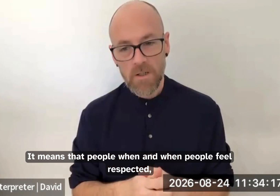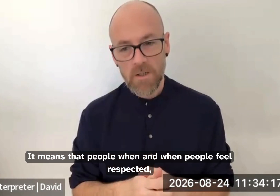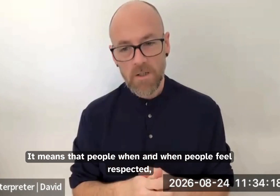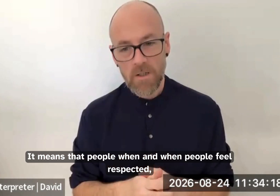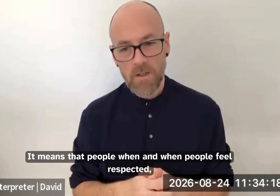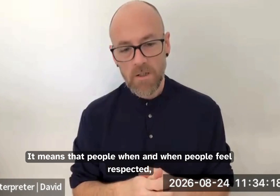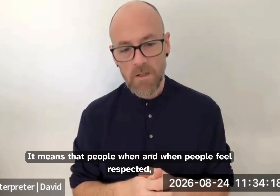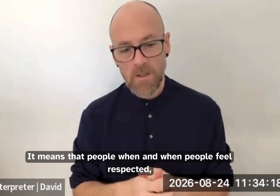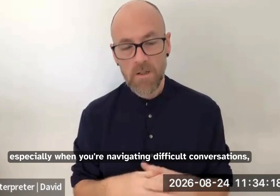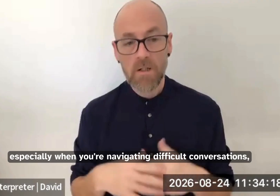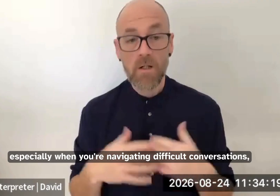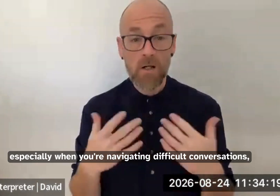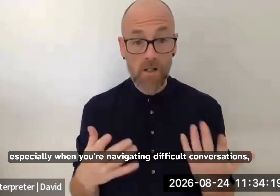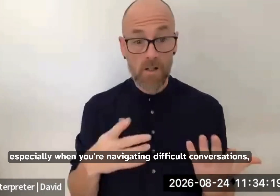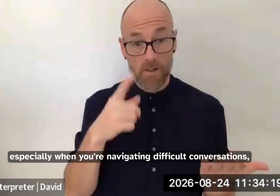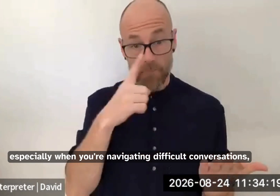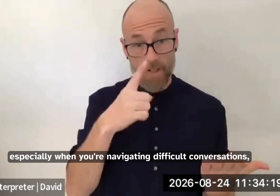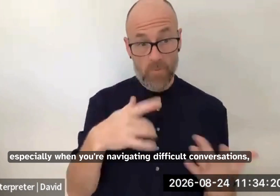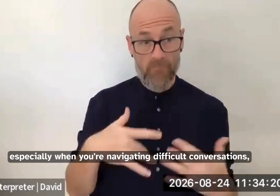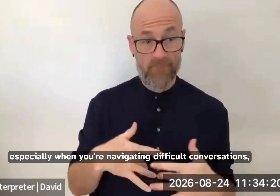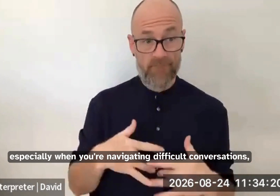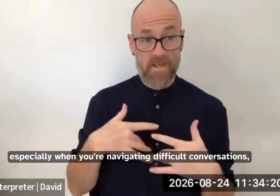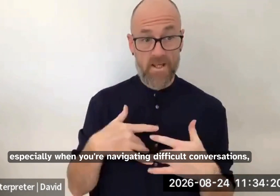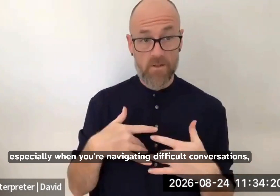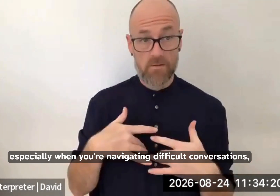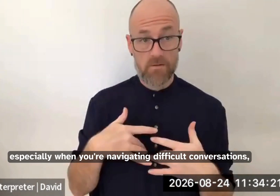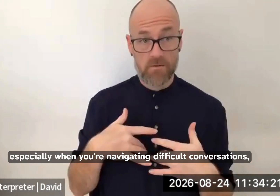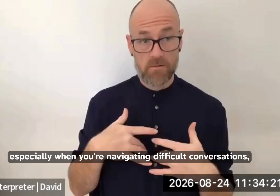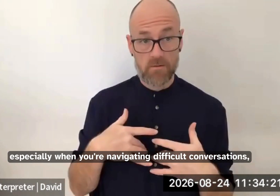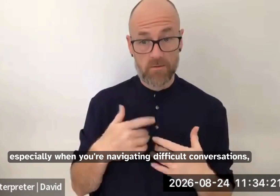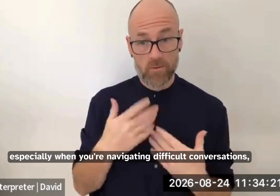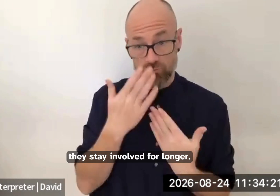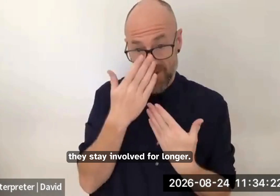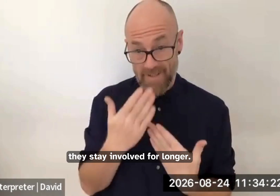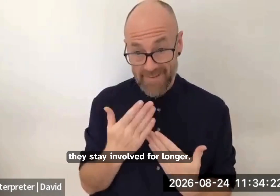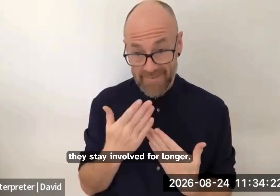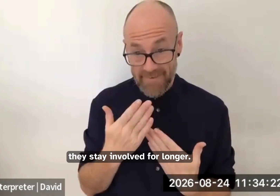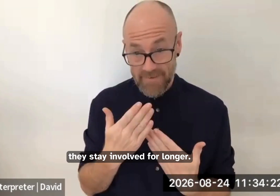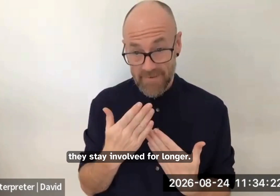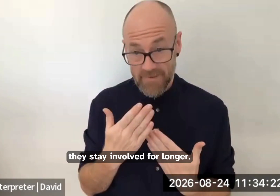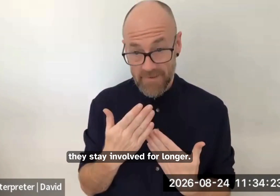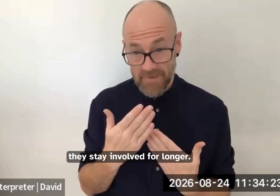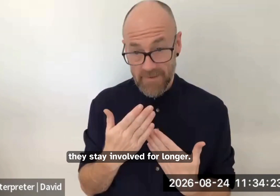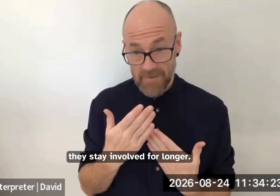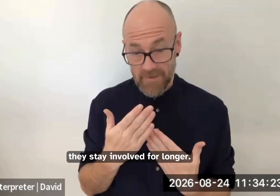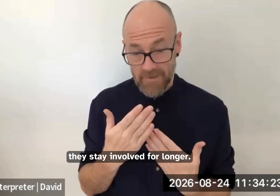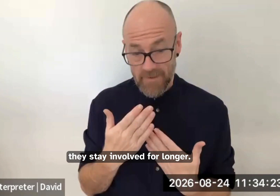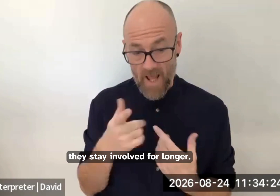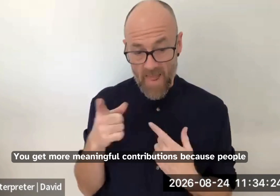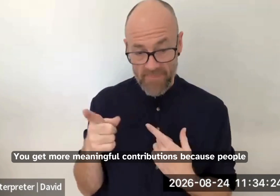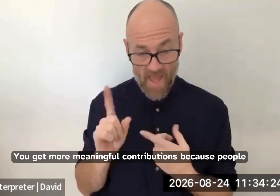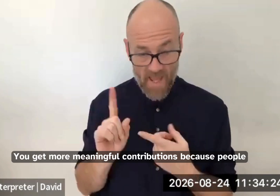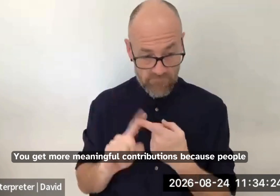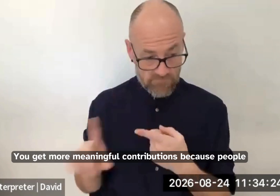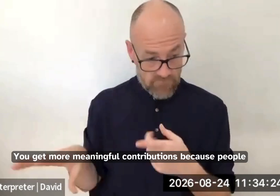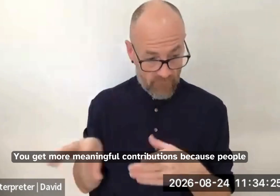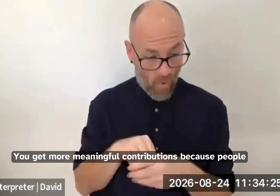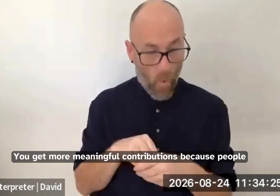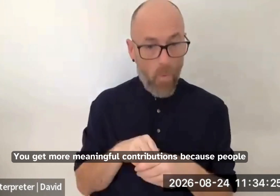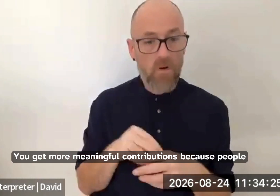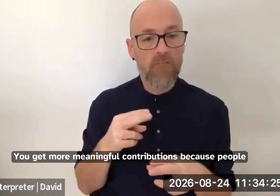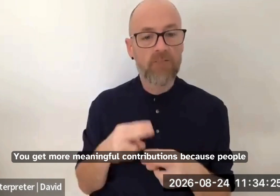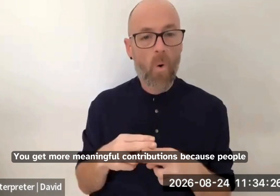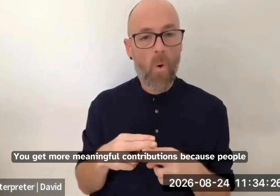when people feel respected, especially when you're navigating difficult conversations, they stay involved for longer. You get